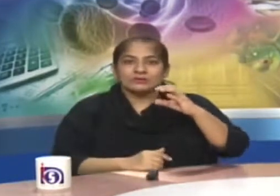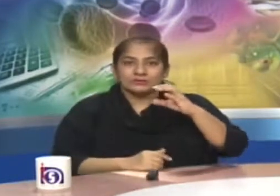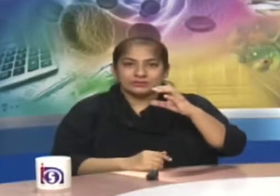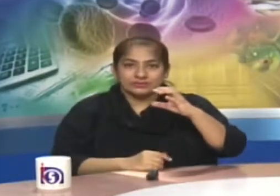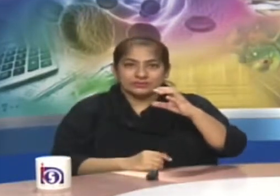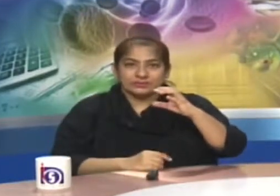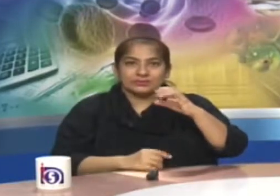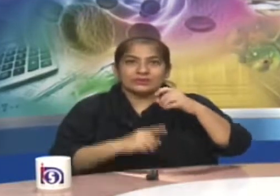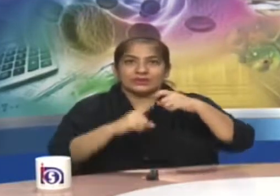stock,